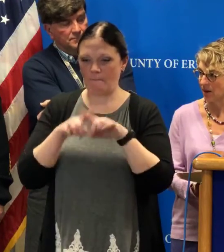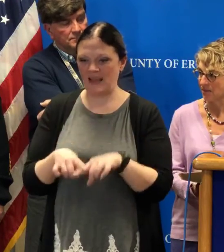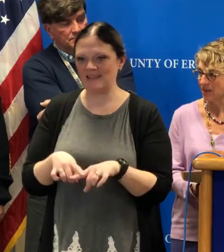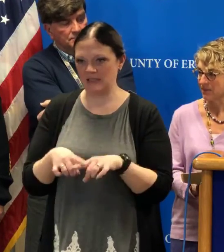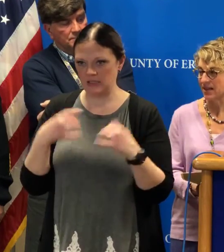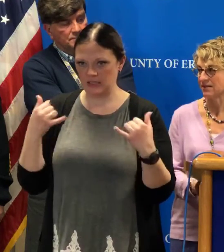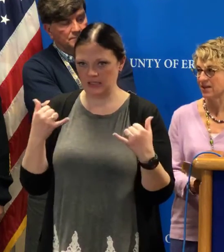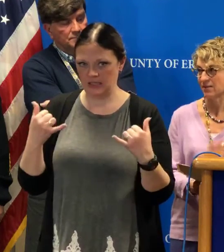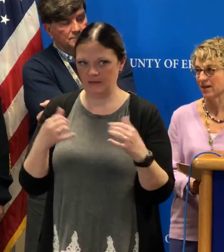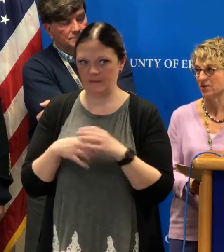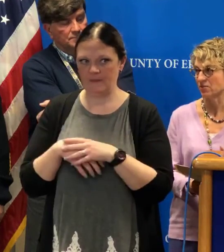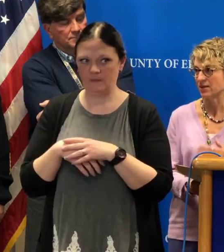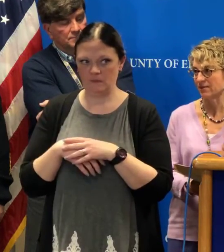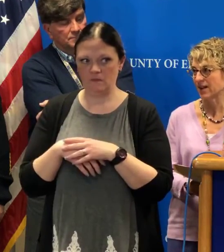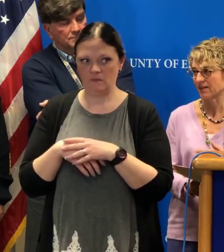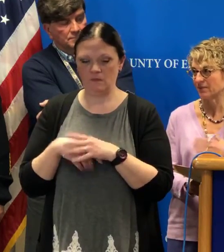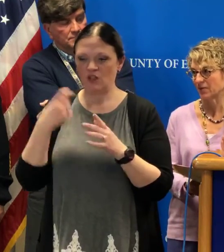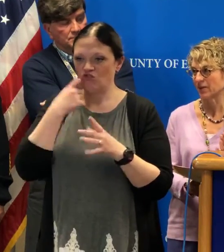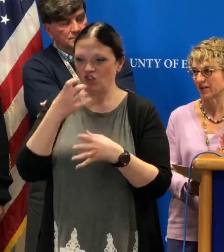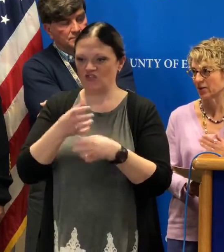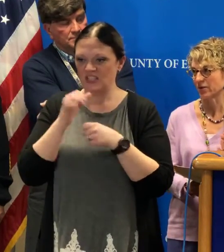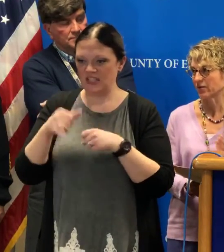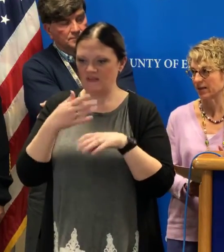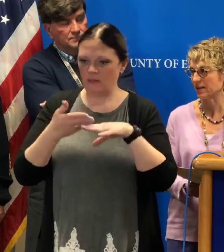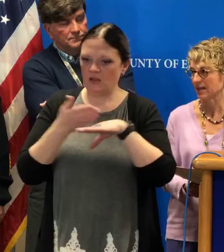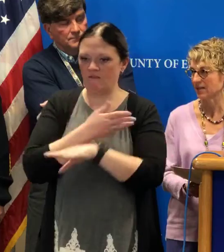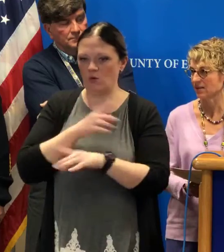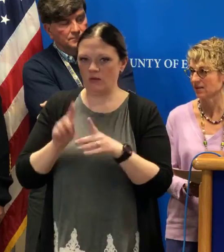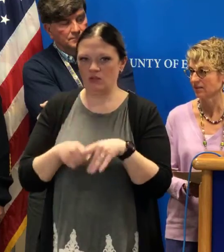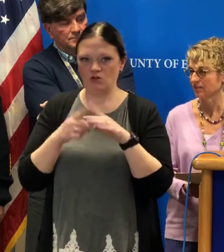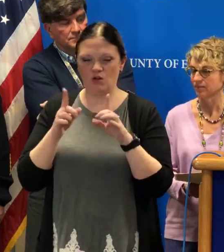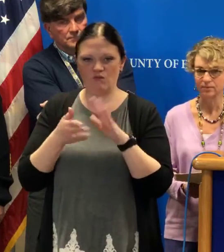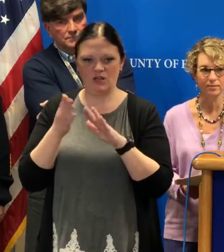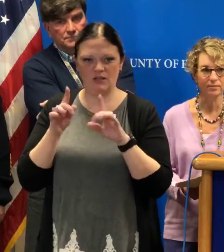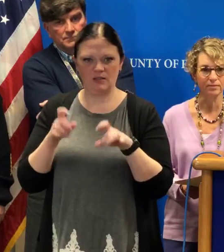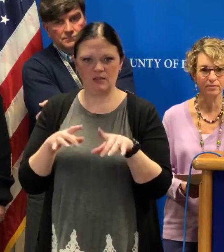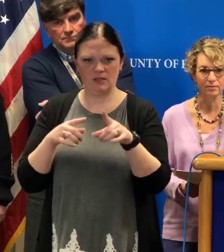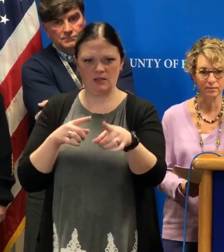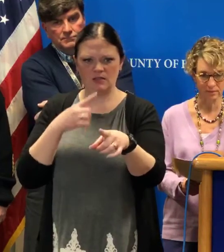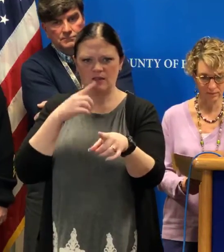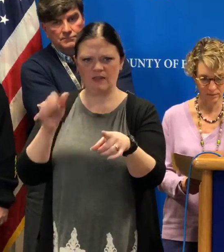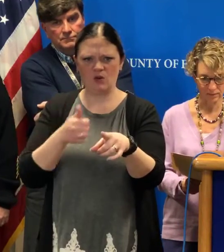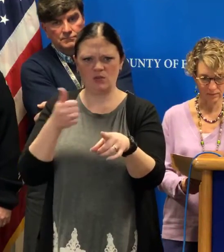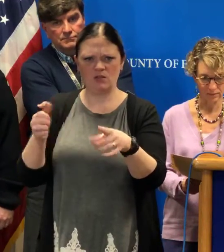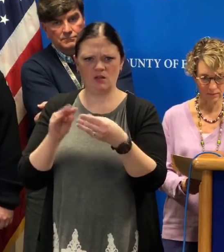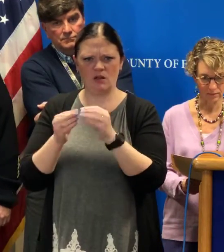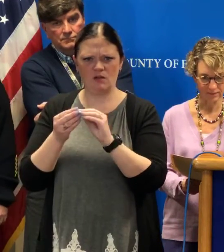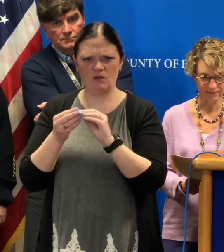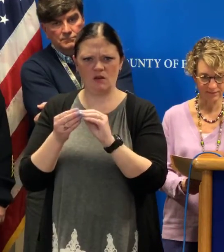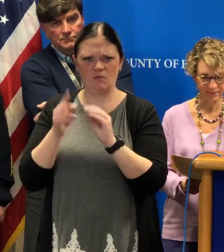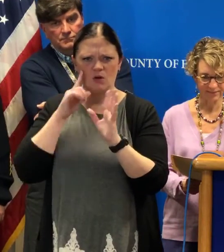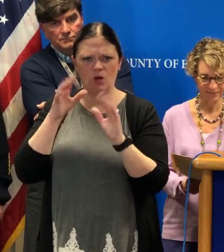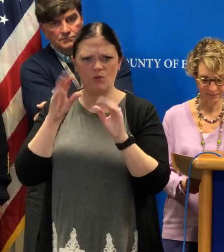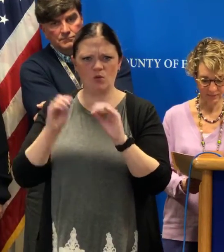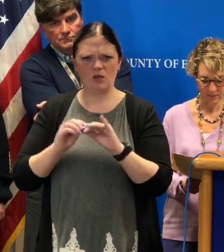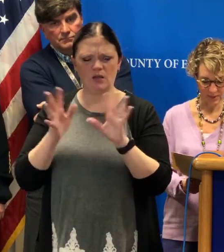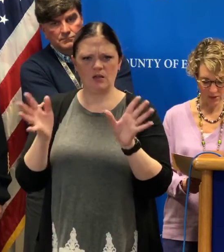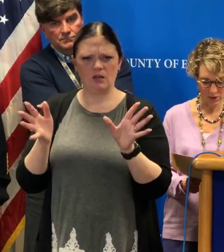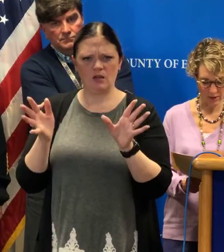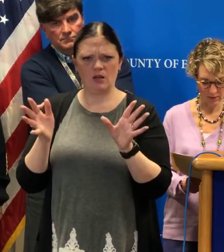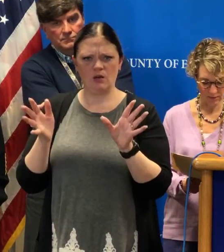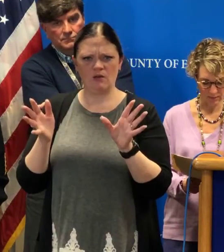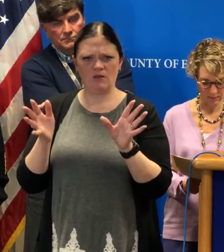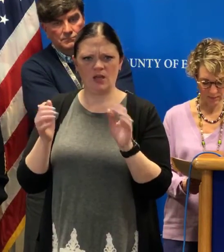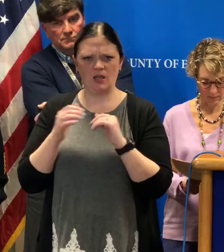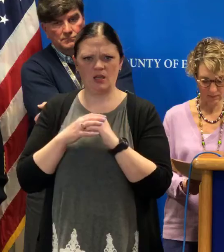we I just received that before they started running the tests. There was another number I hoped you could clarify again from across the street.